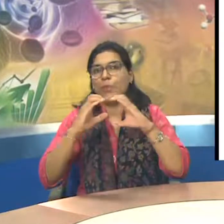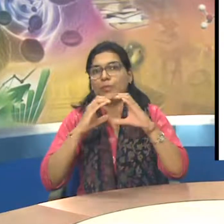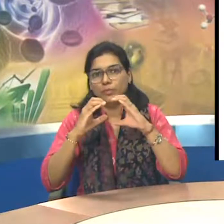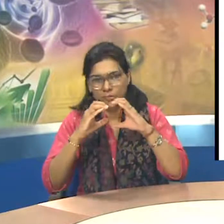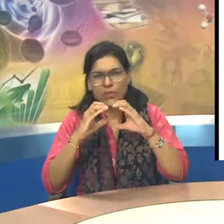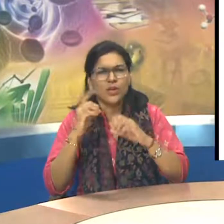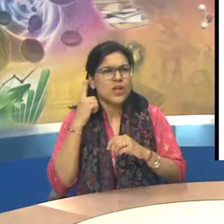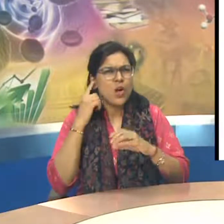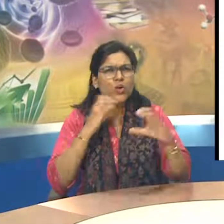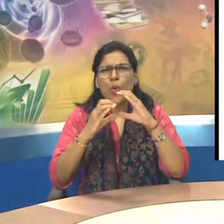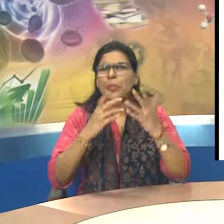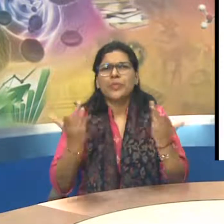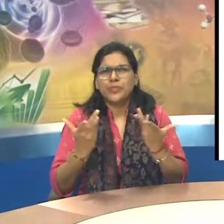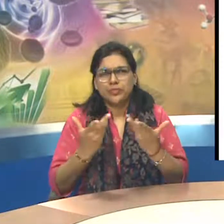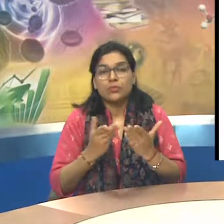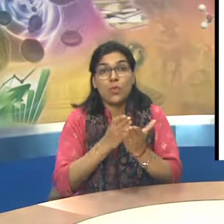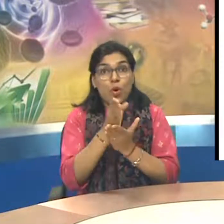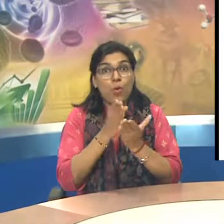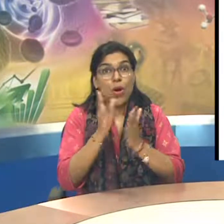Oral communication